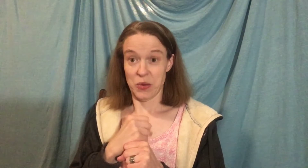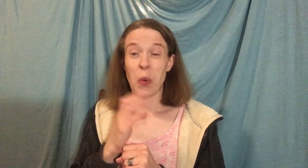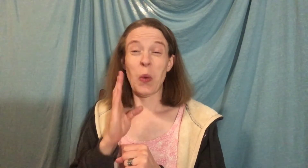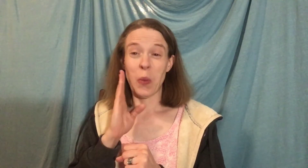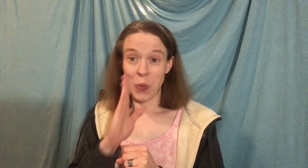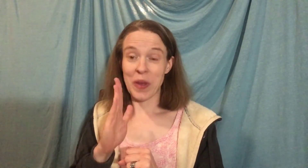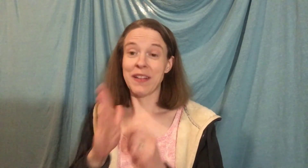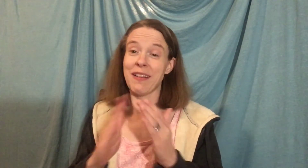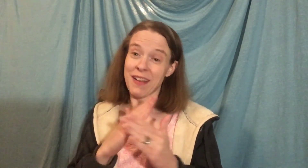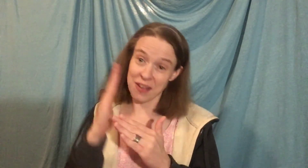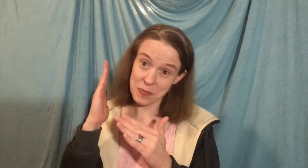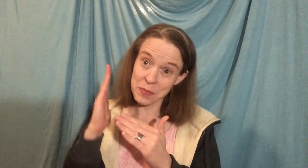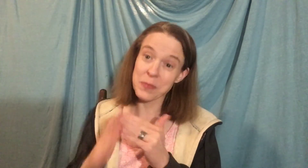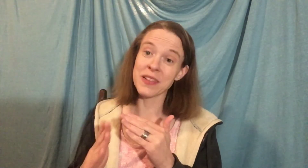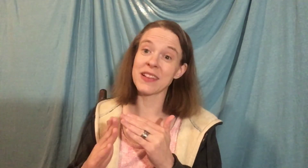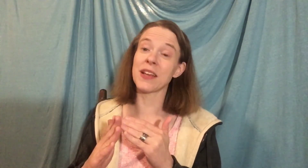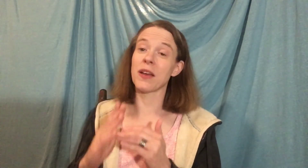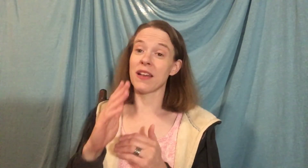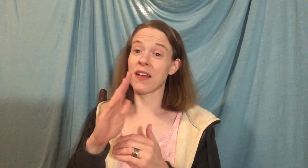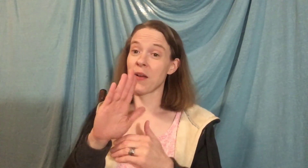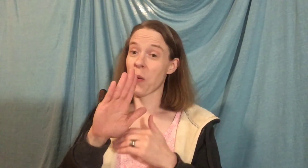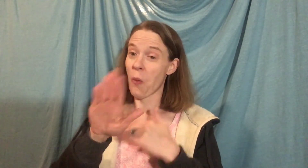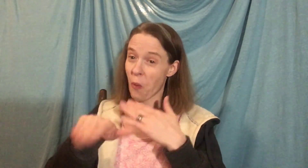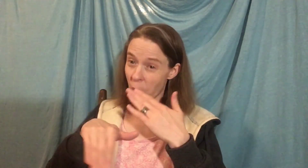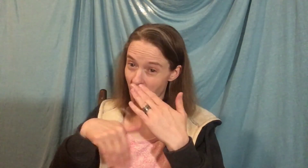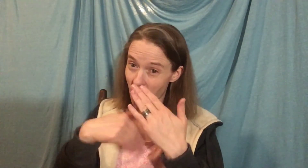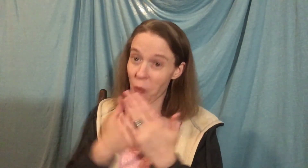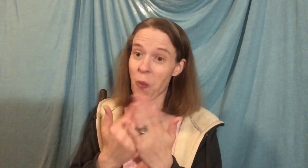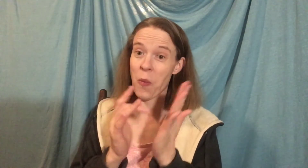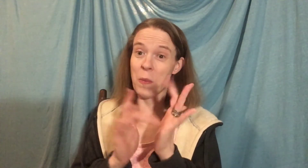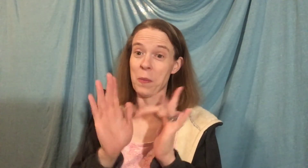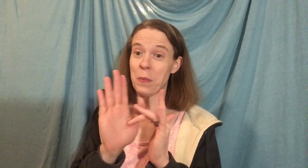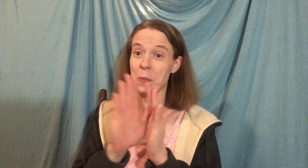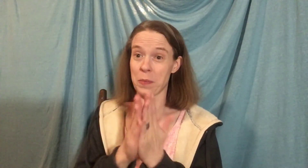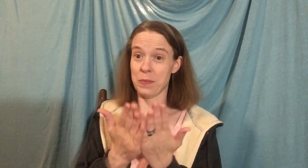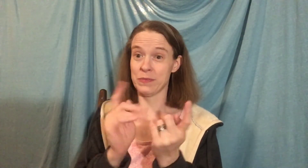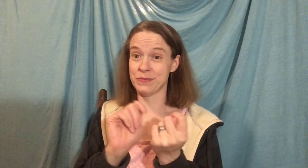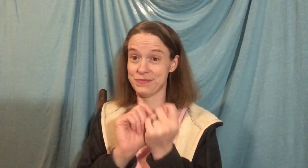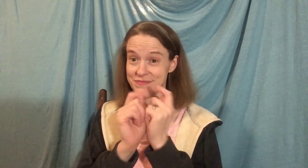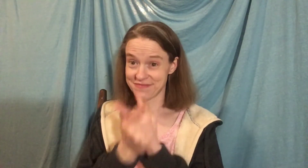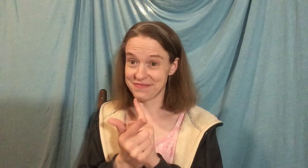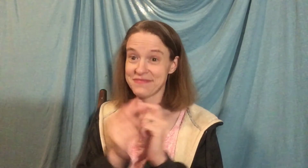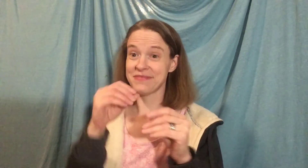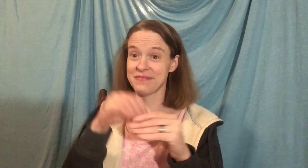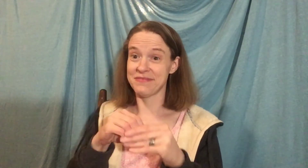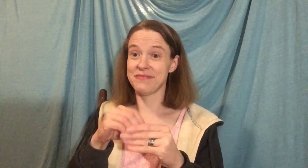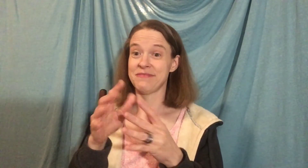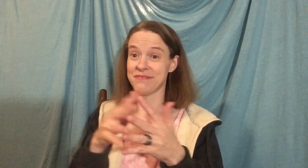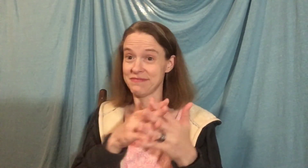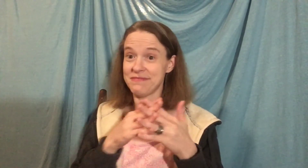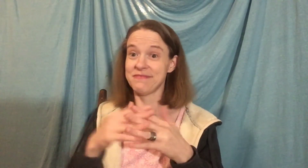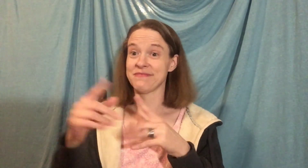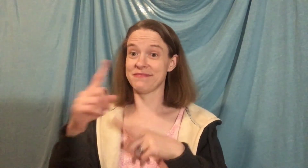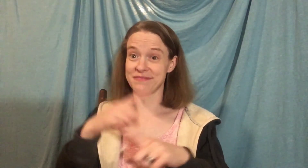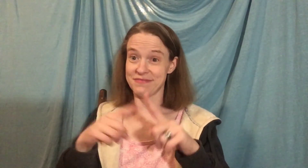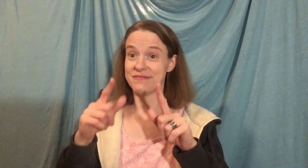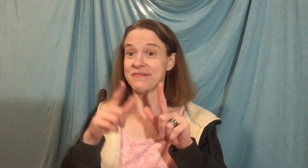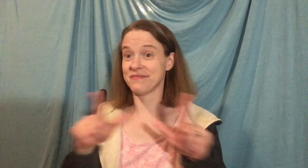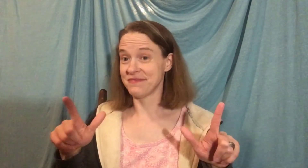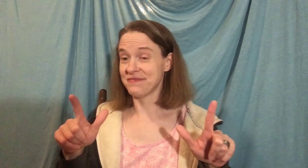And this year, they will complete the entire Bible being translated